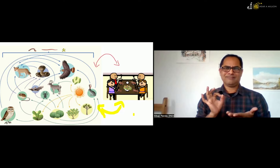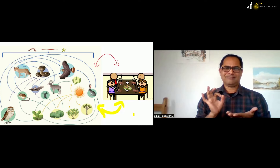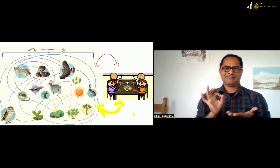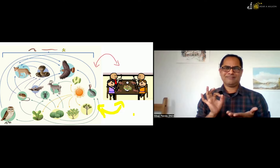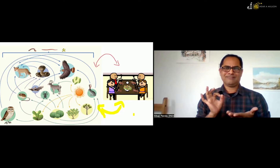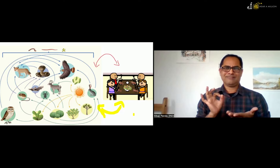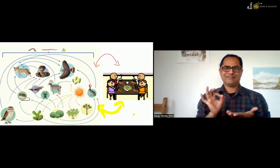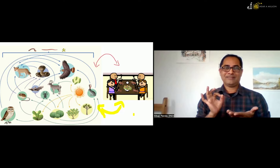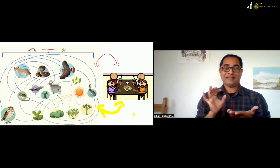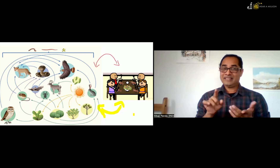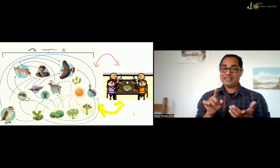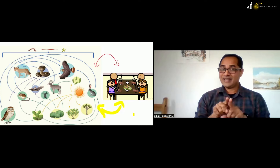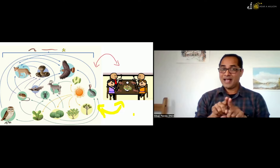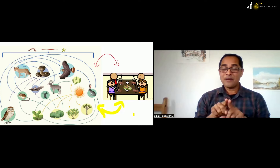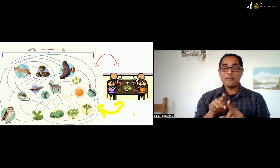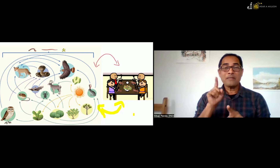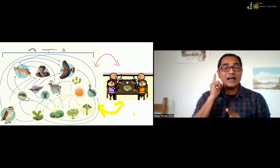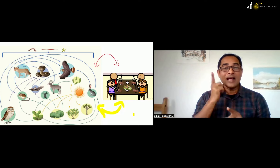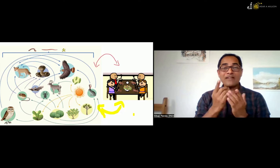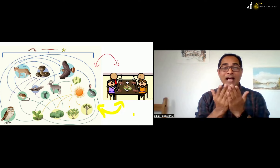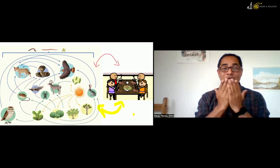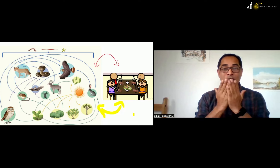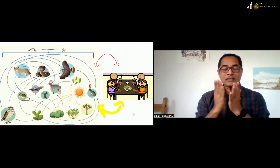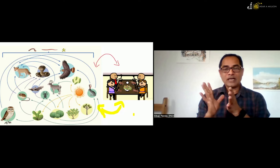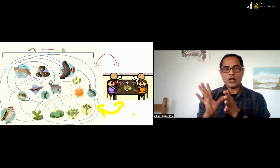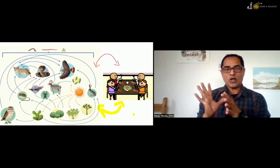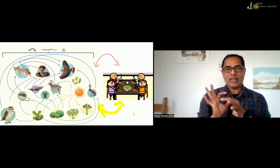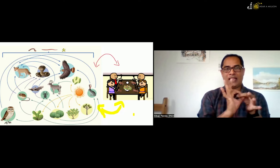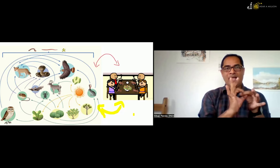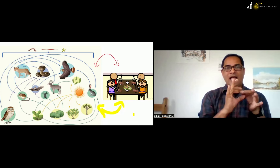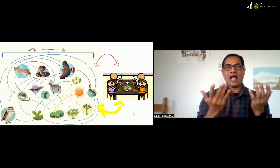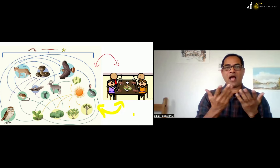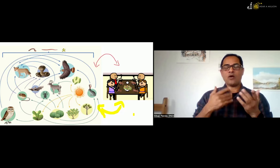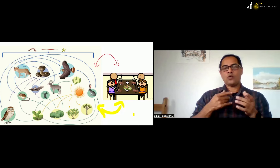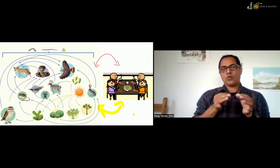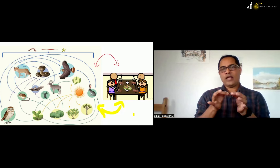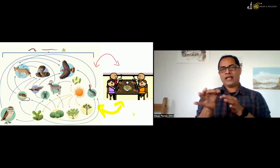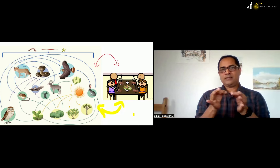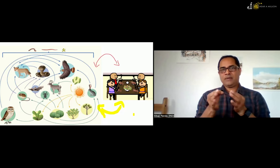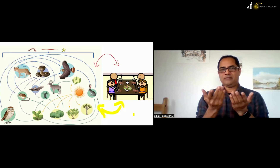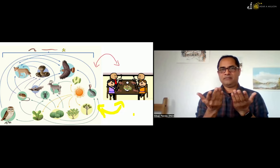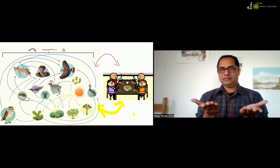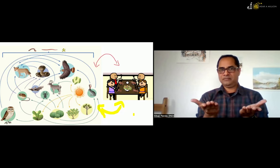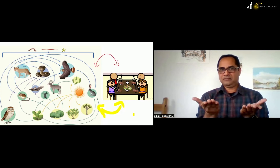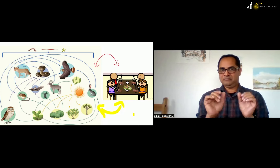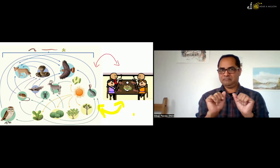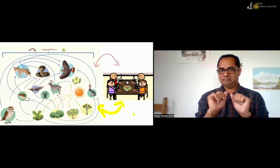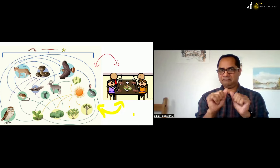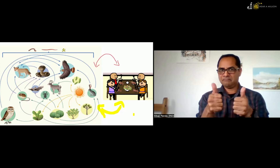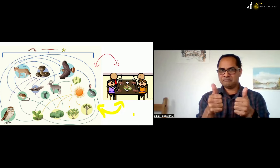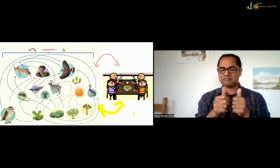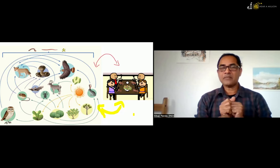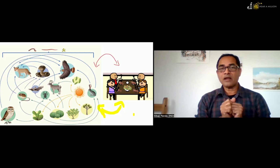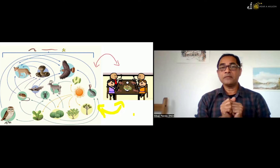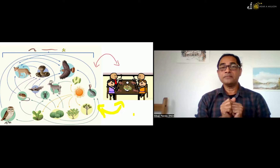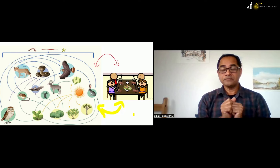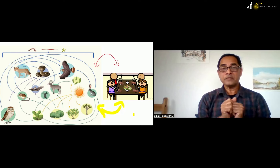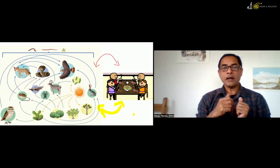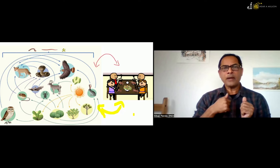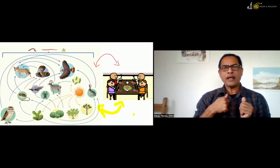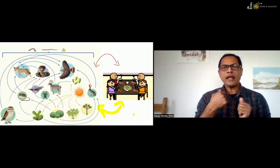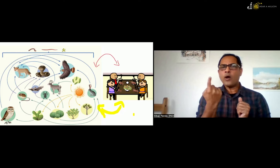you won't have vegetables and food on your table. Now, link this to deaf education and let